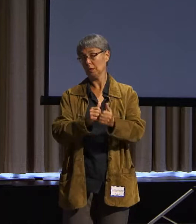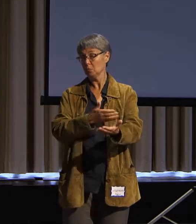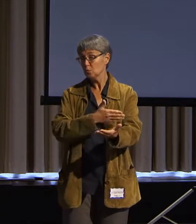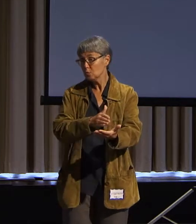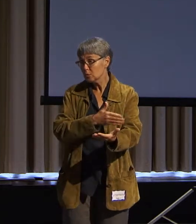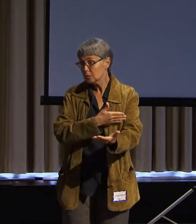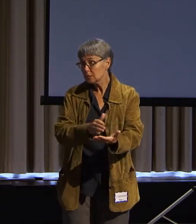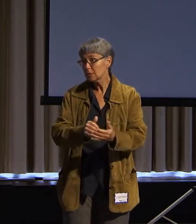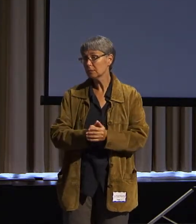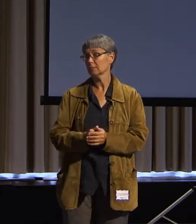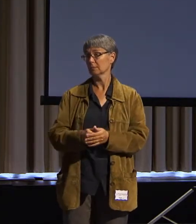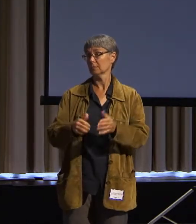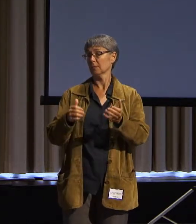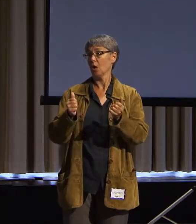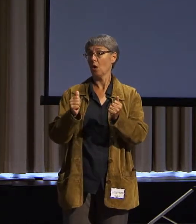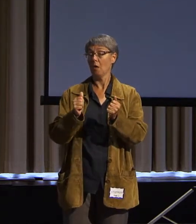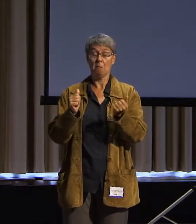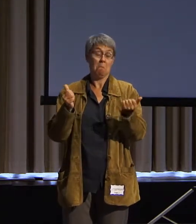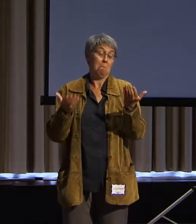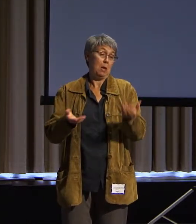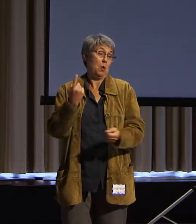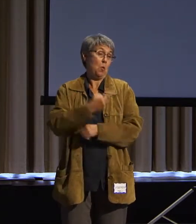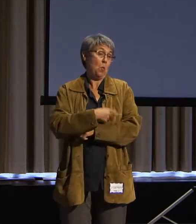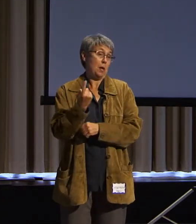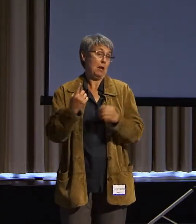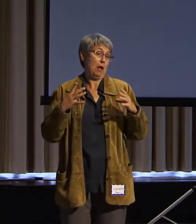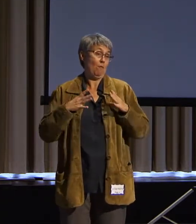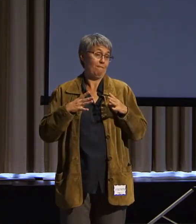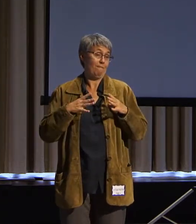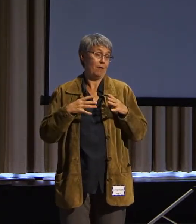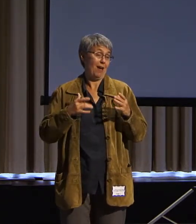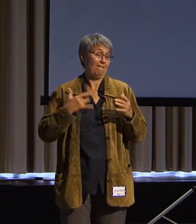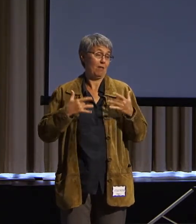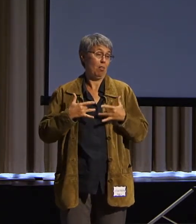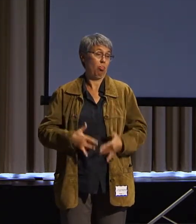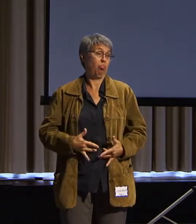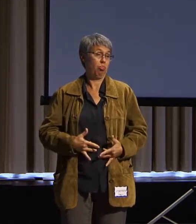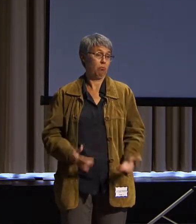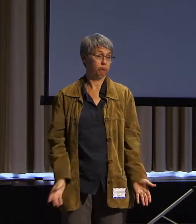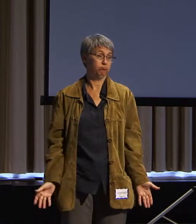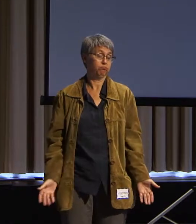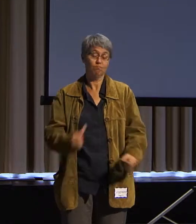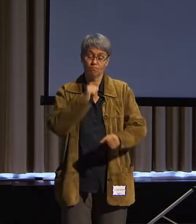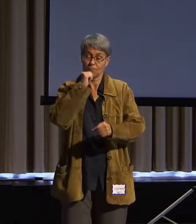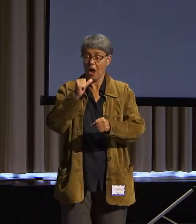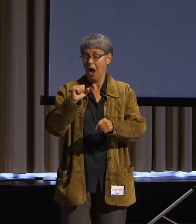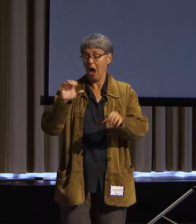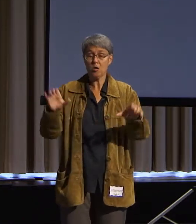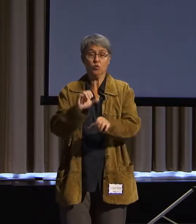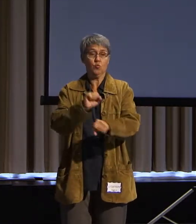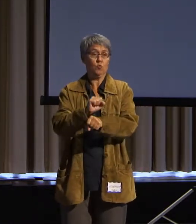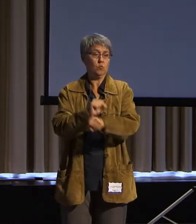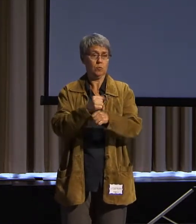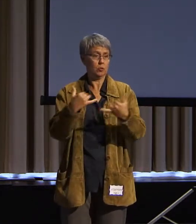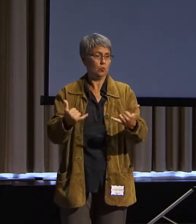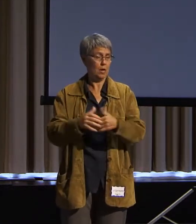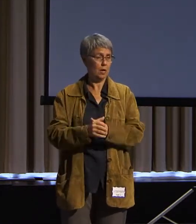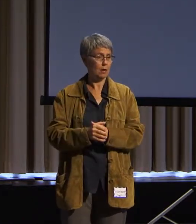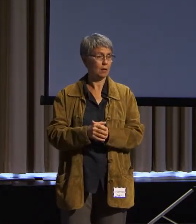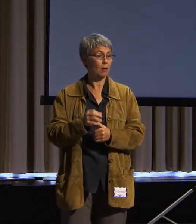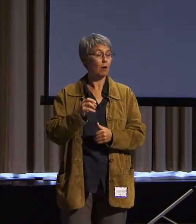myself the day just to feel depressed and not be responsible. If I were gentle with myself, I'd make a snack to take with me when I